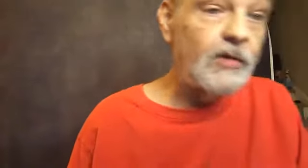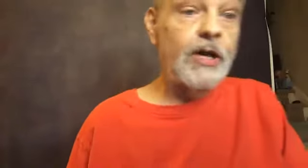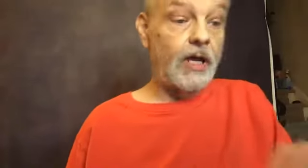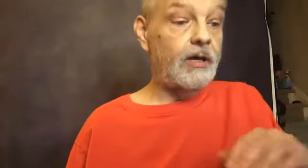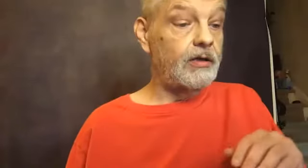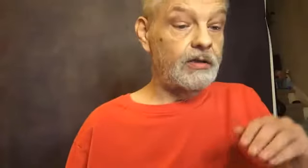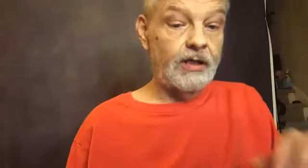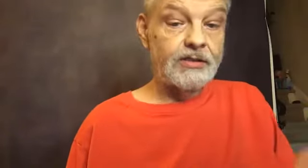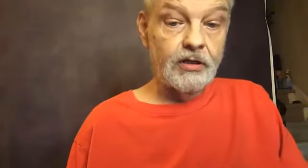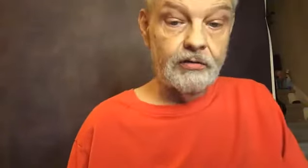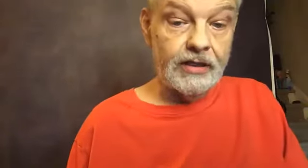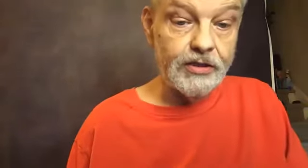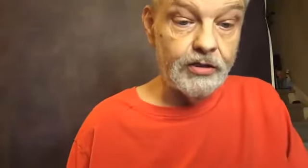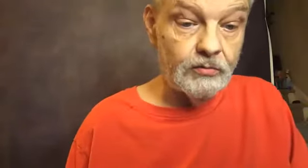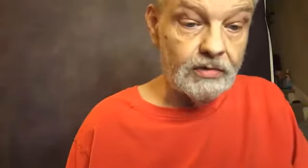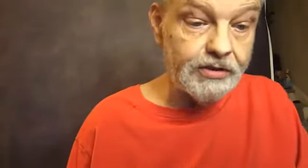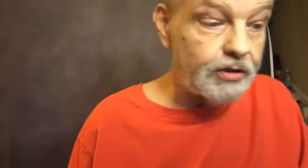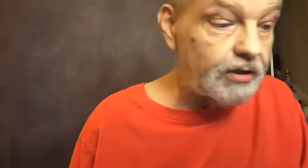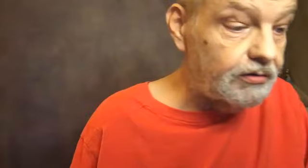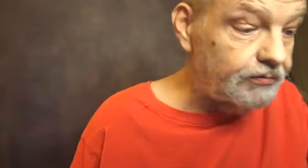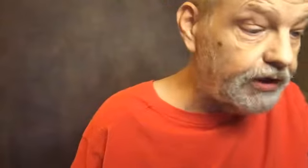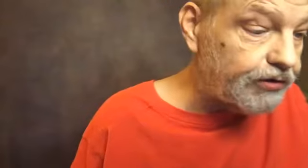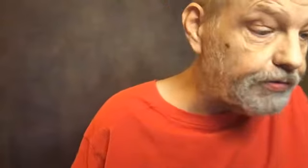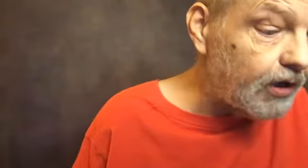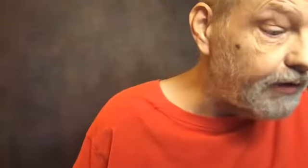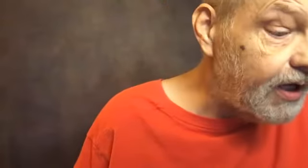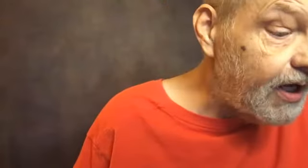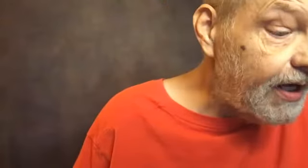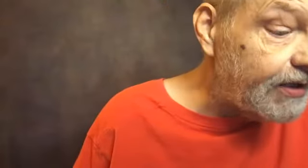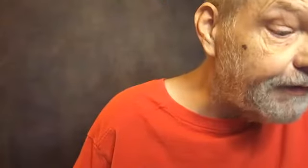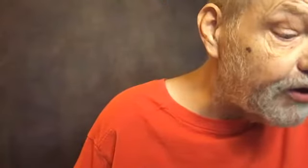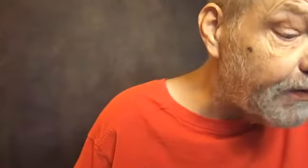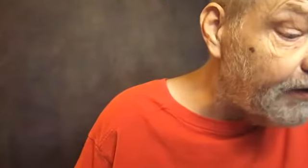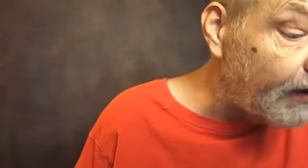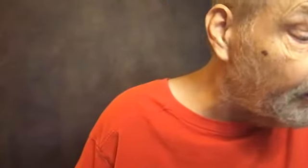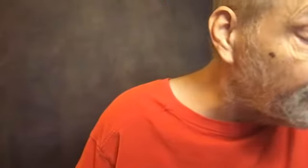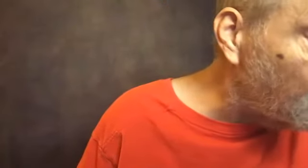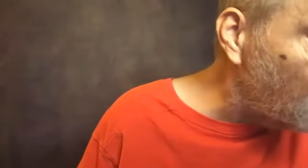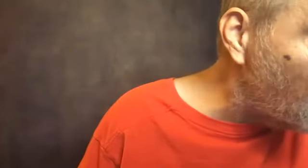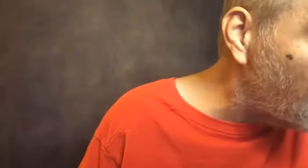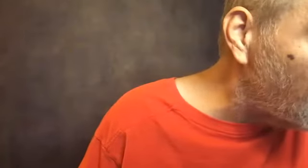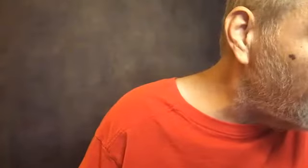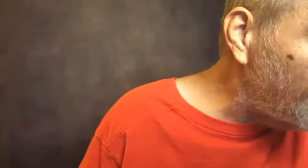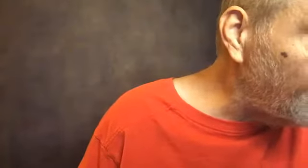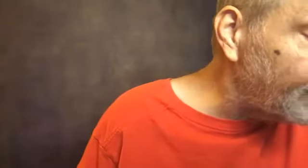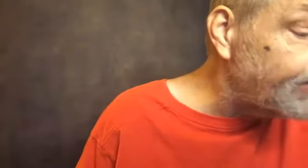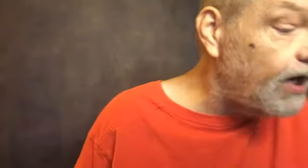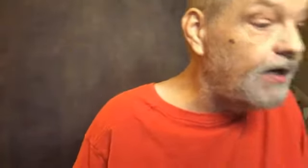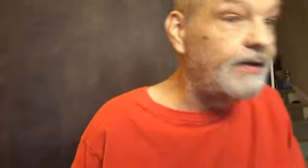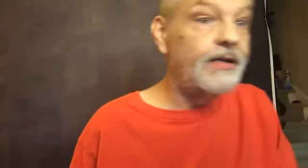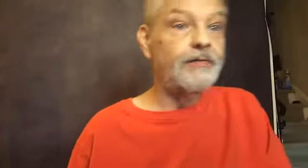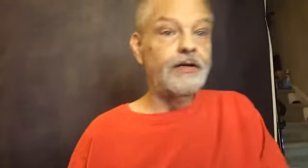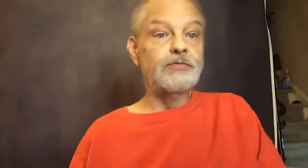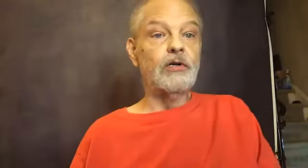Okay, yeah, that's a good description of it. It's fingerspelling that looks more like a sign than a fingerspelled